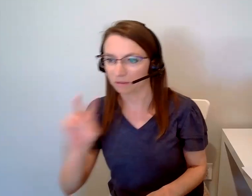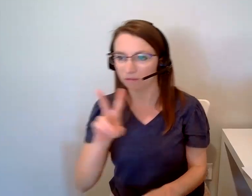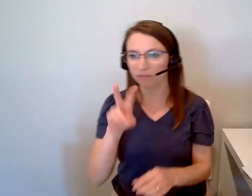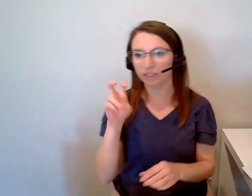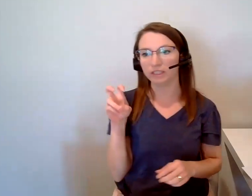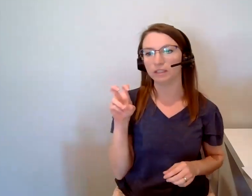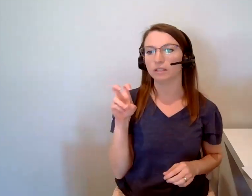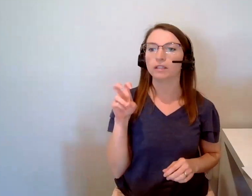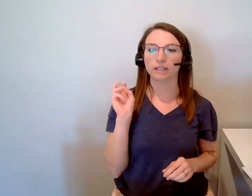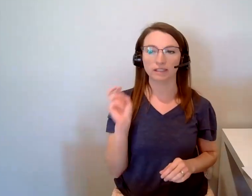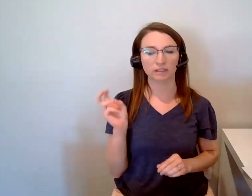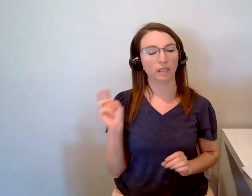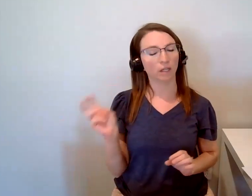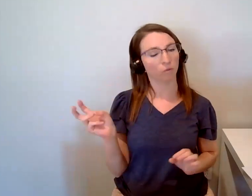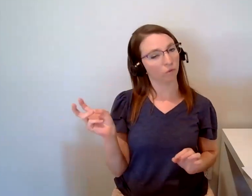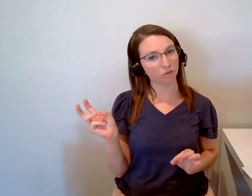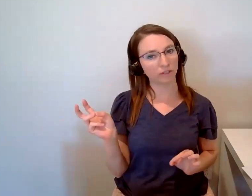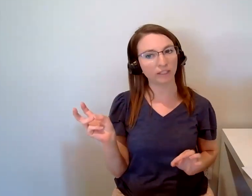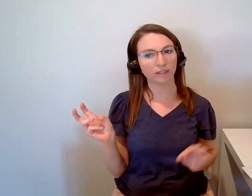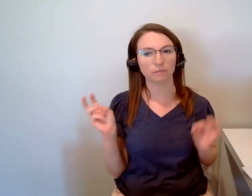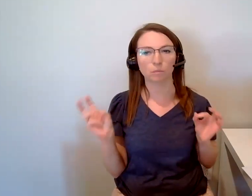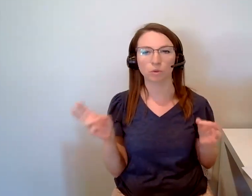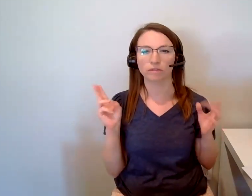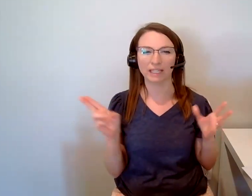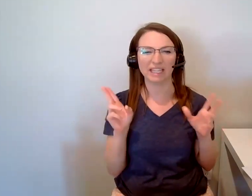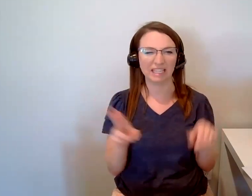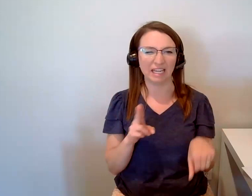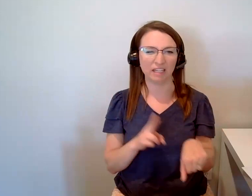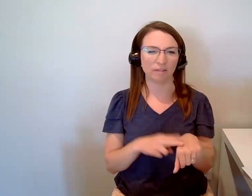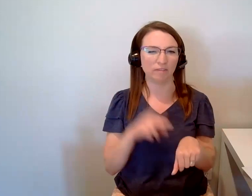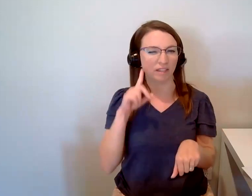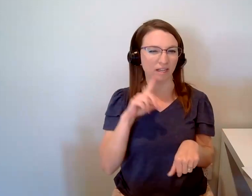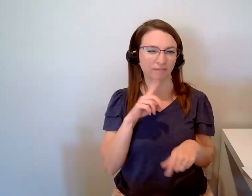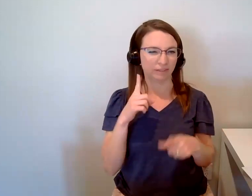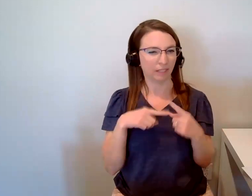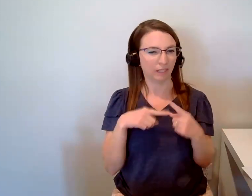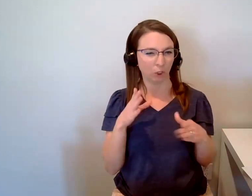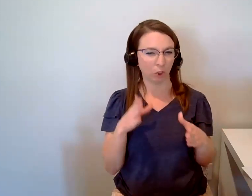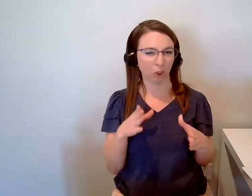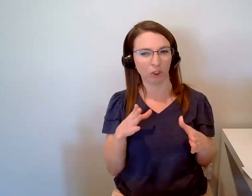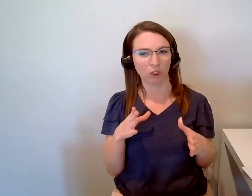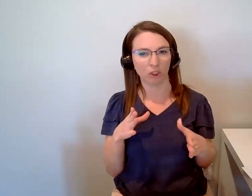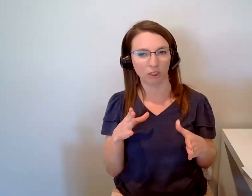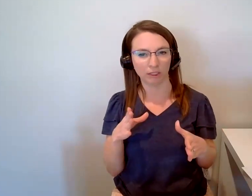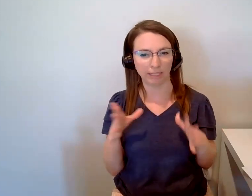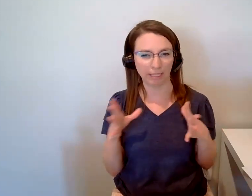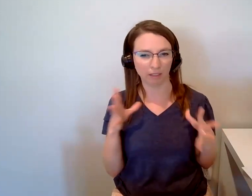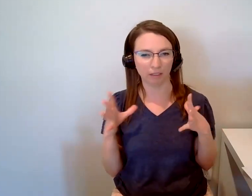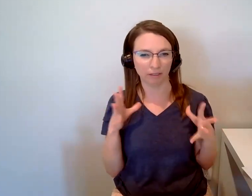The VE, that is not regionally. That's more of like a native deaf signer thing. It's like